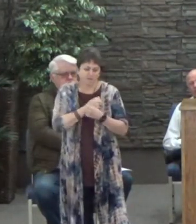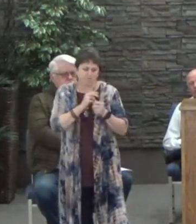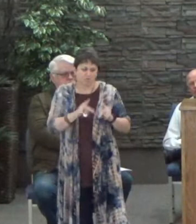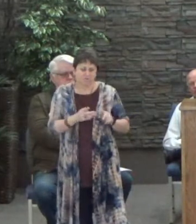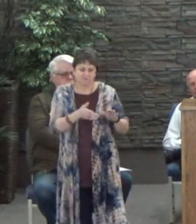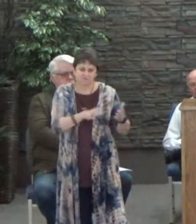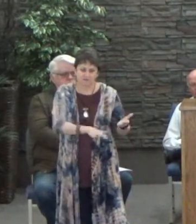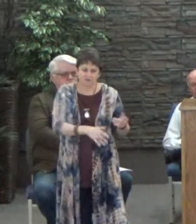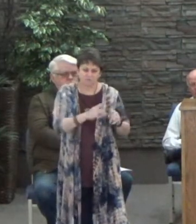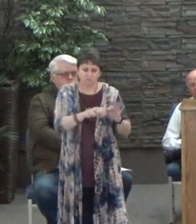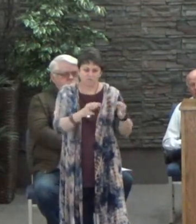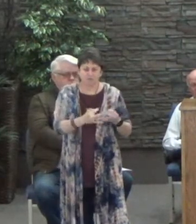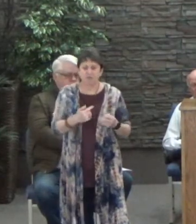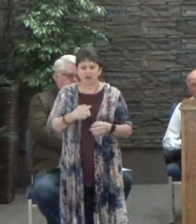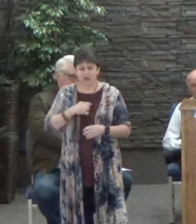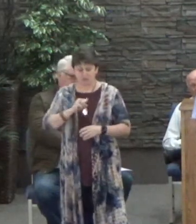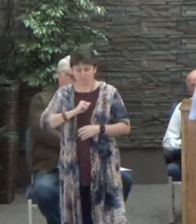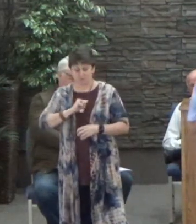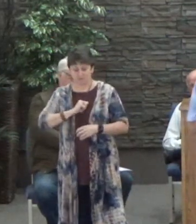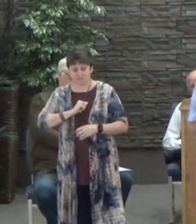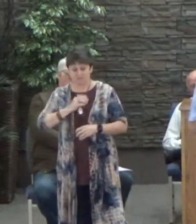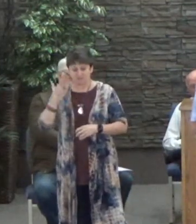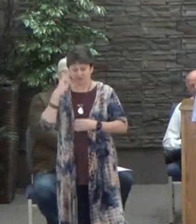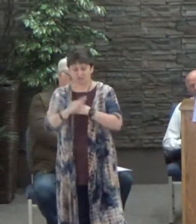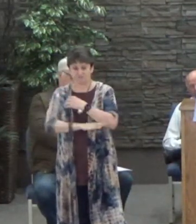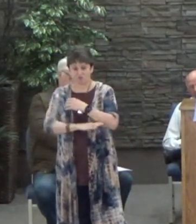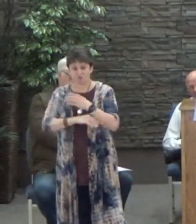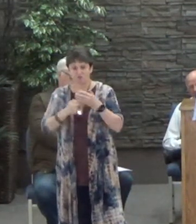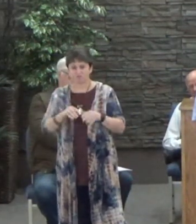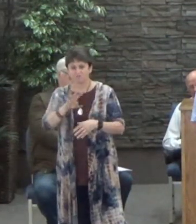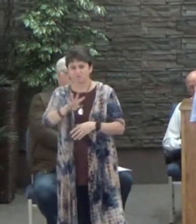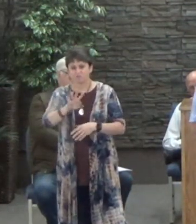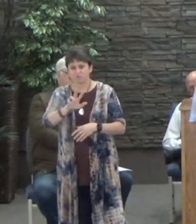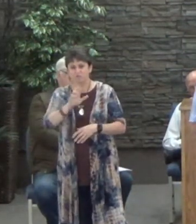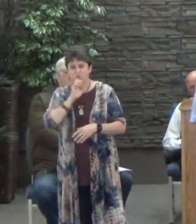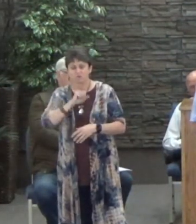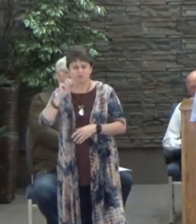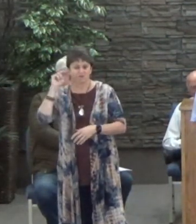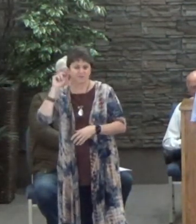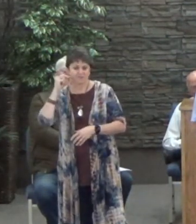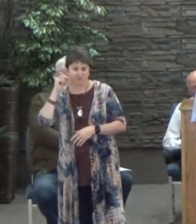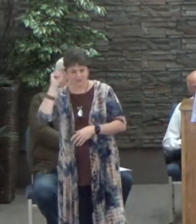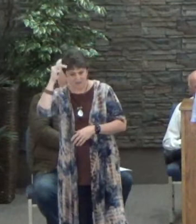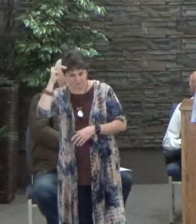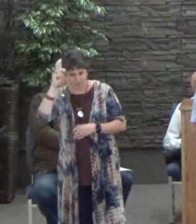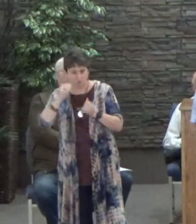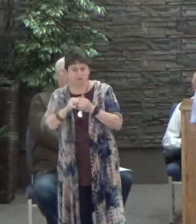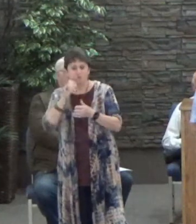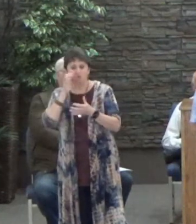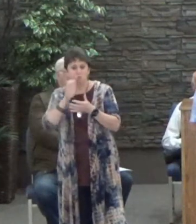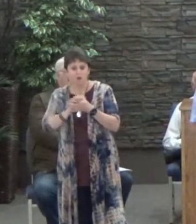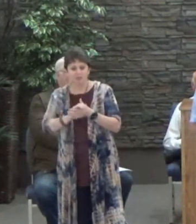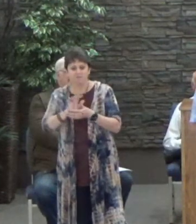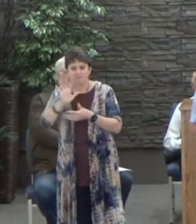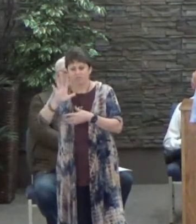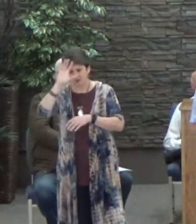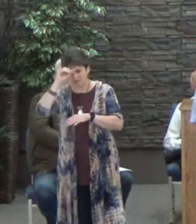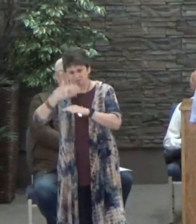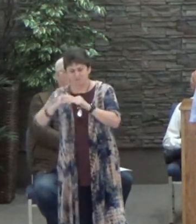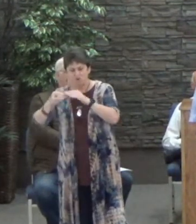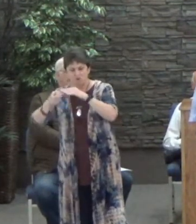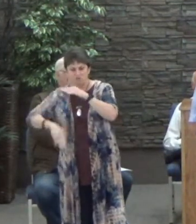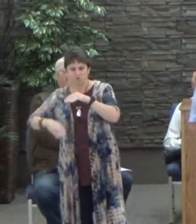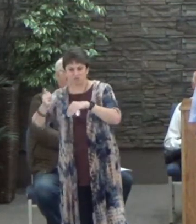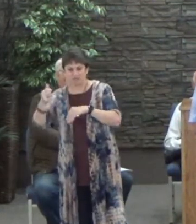of you know, I personally, last fall, lost a 43-year-old nephew with a wife and five sons under the age of